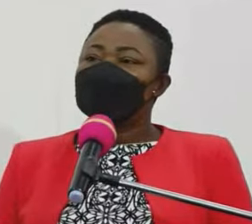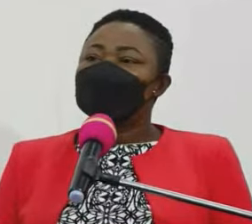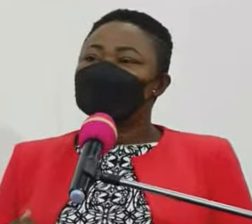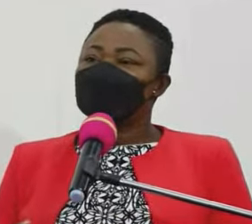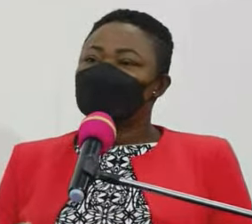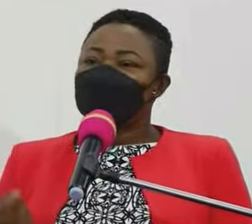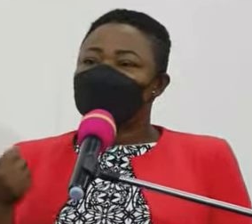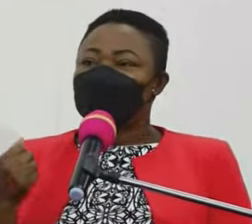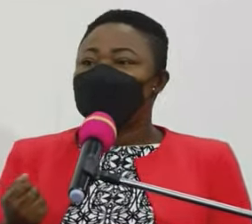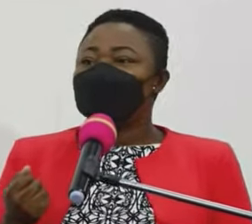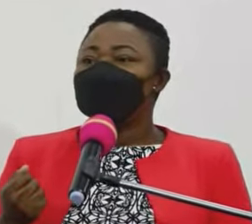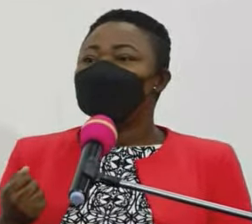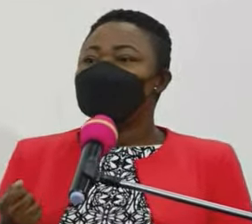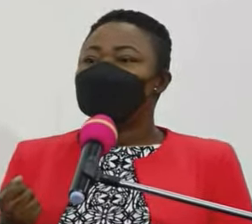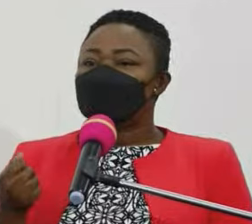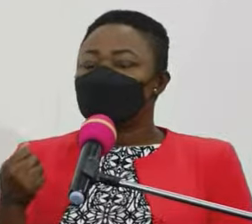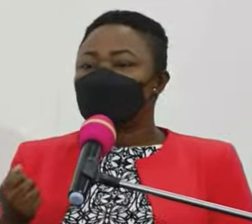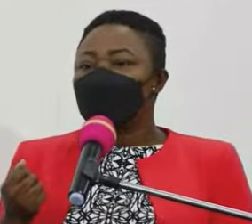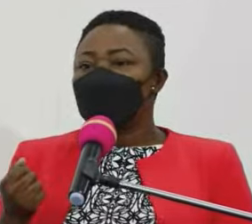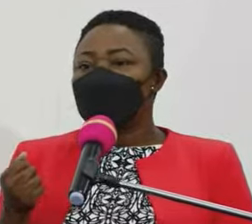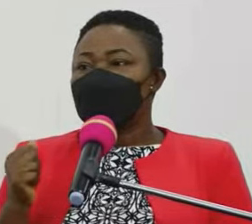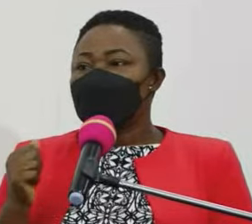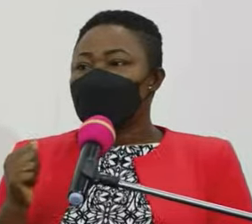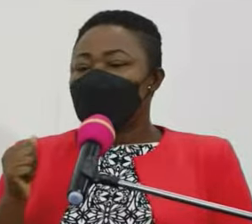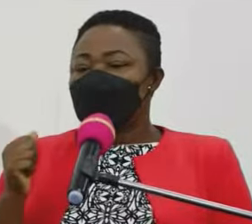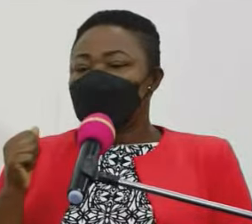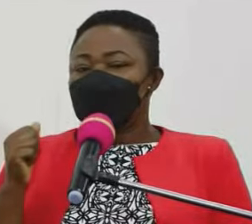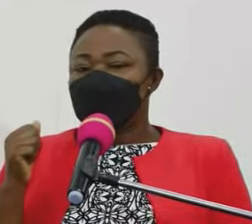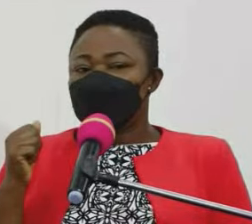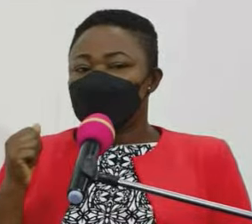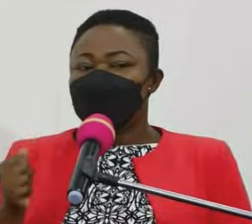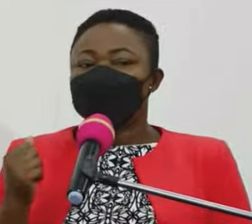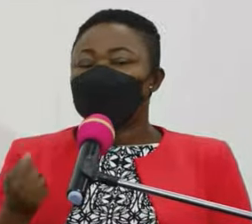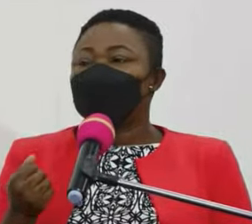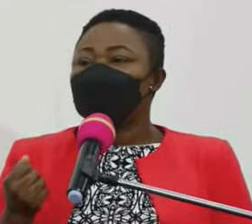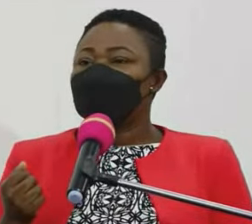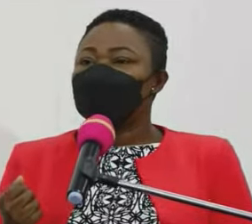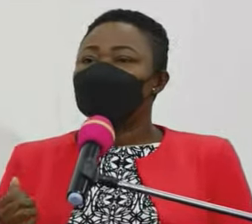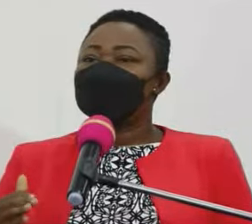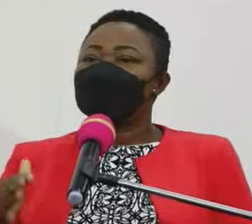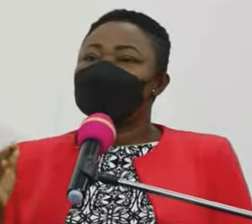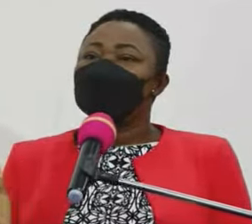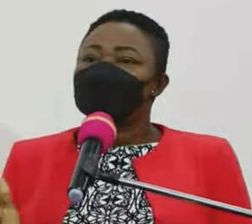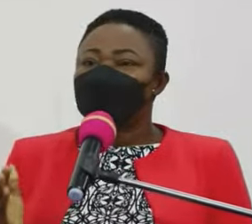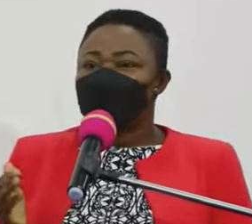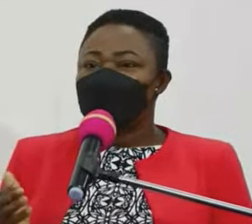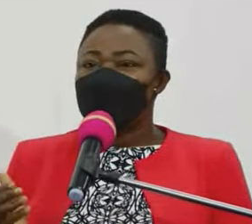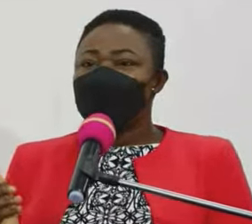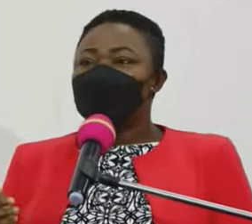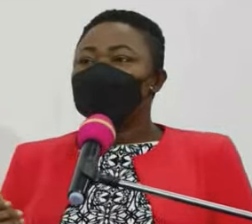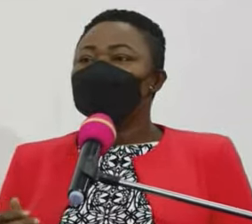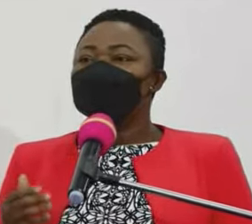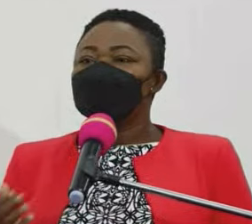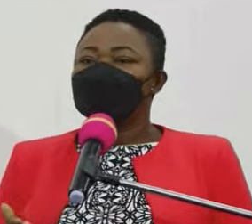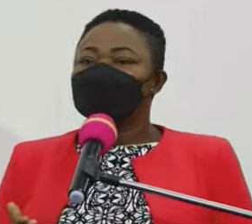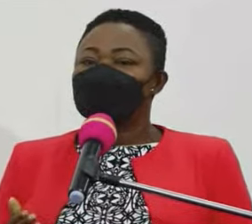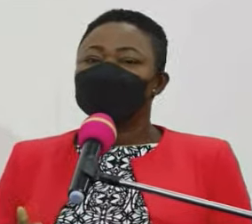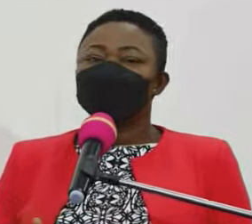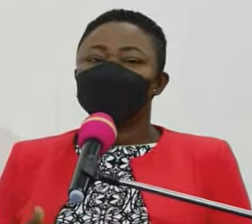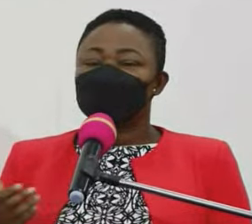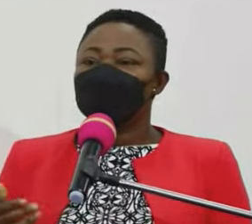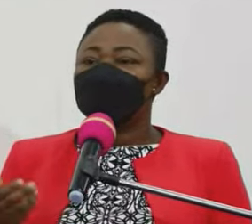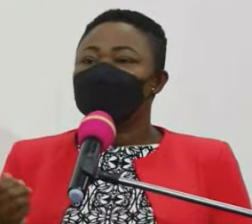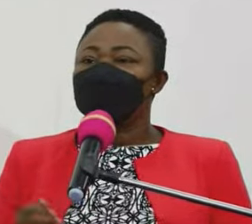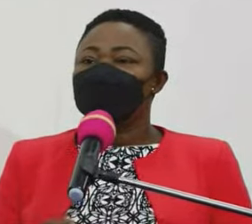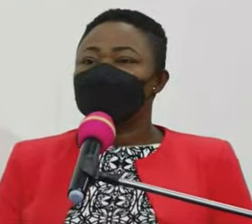maybe instead of the DG being the sole person to do that, rather a committee will be in